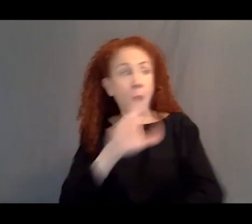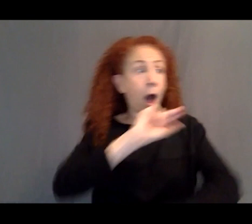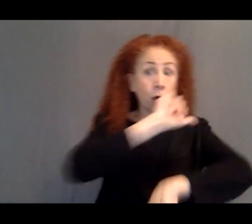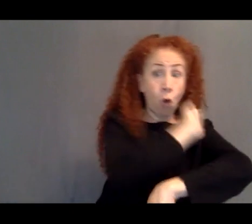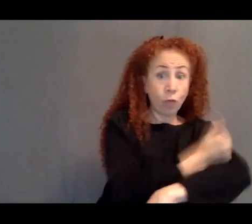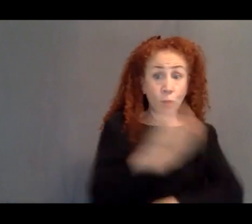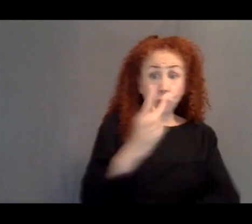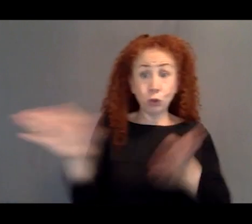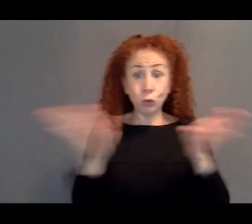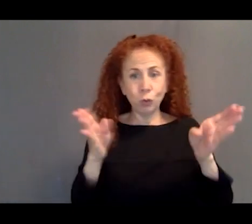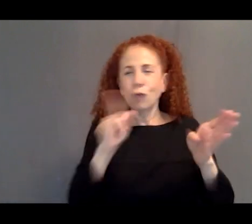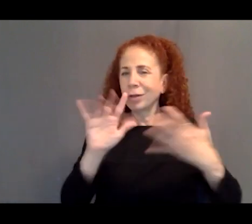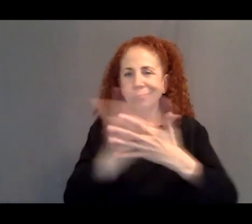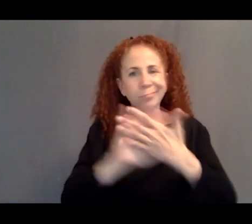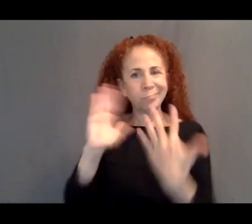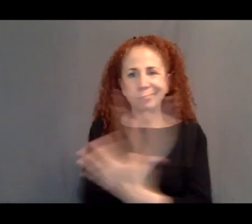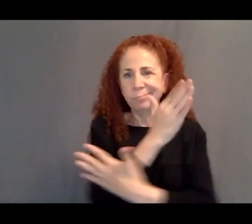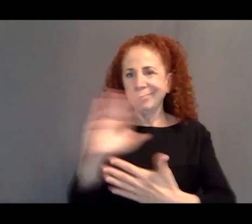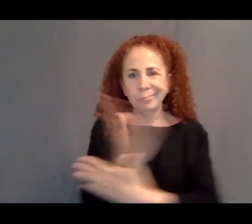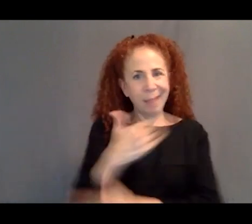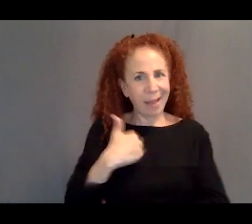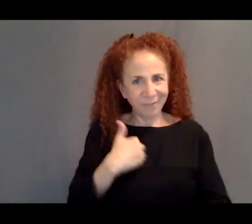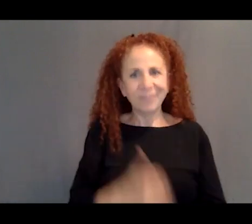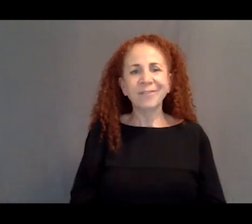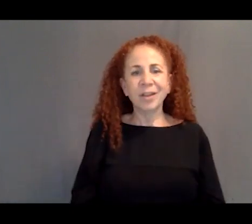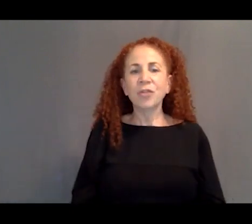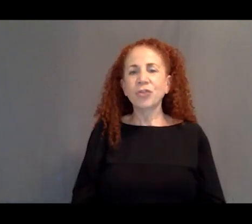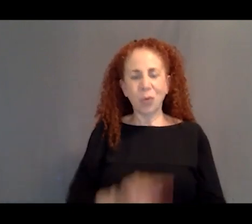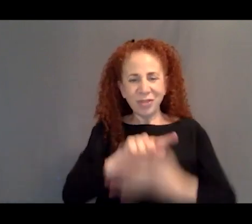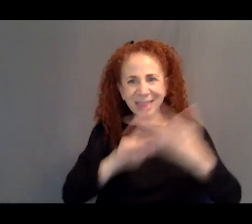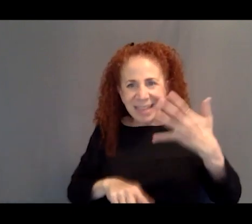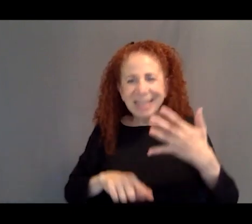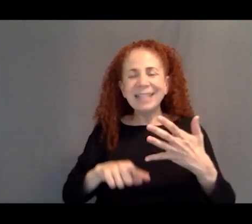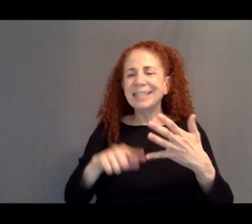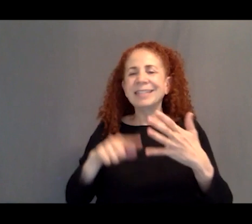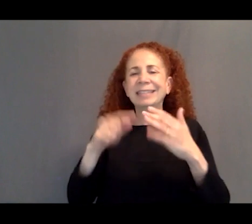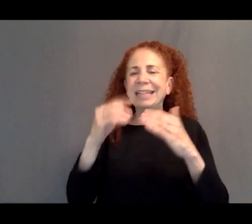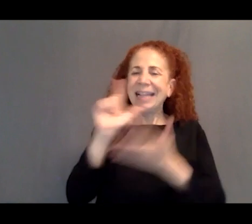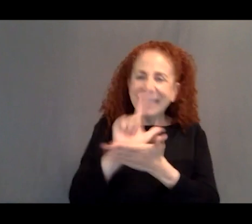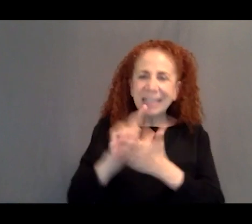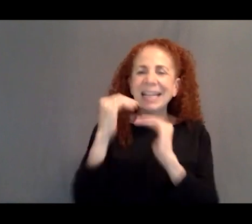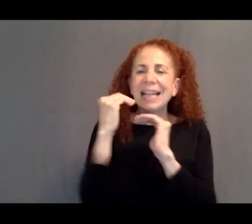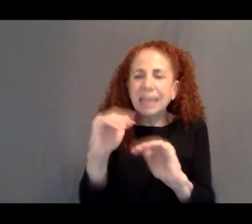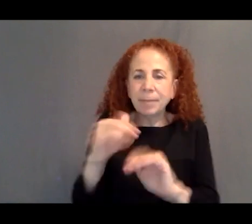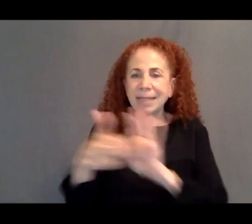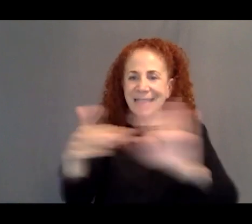categories. So these statuses, these liminally legal statuses like